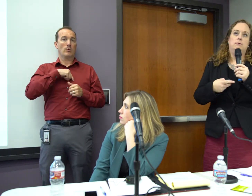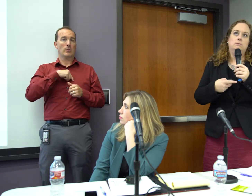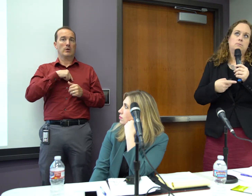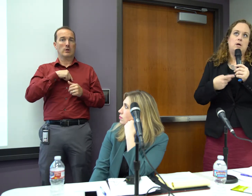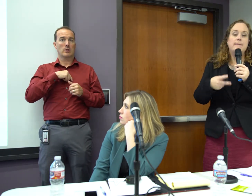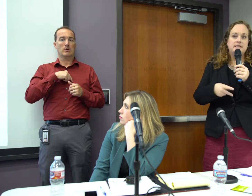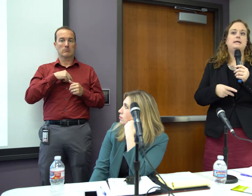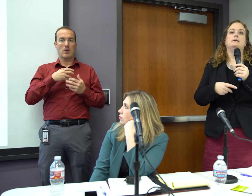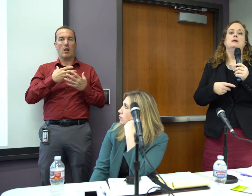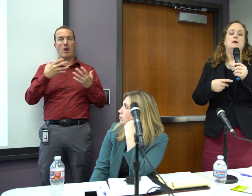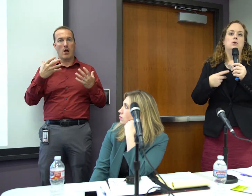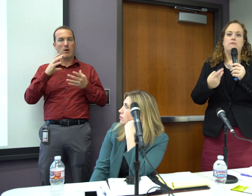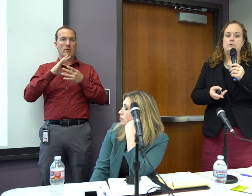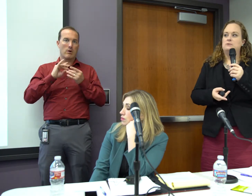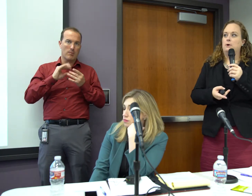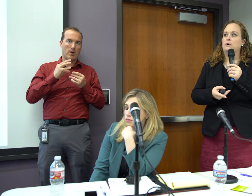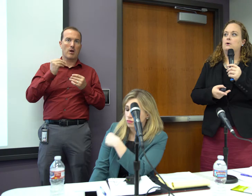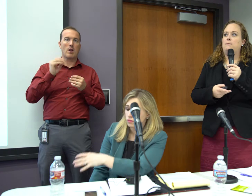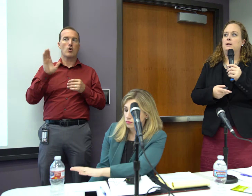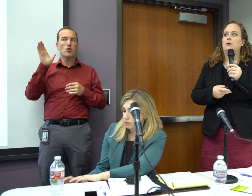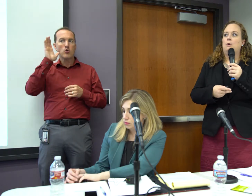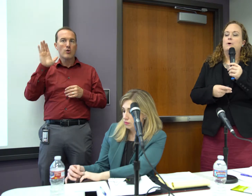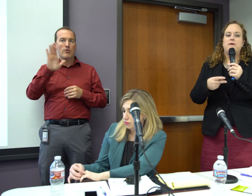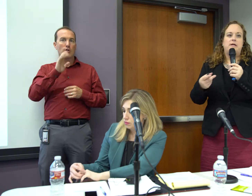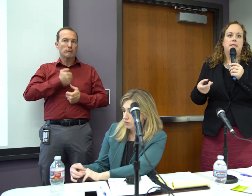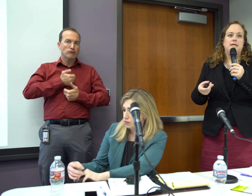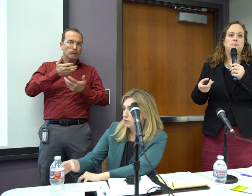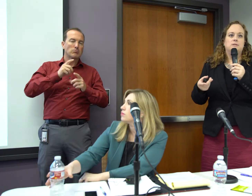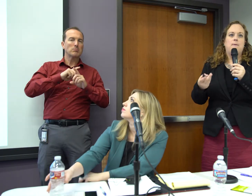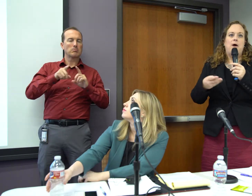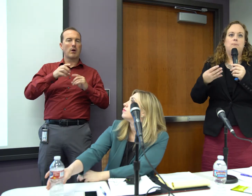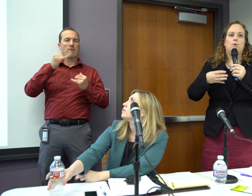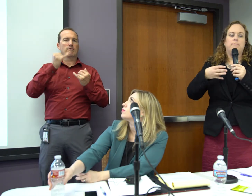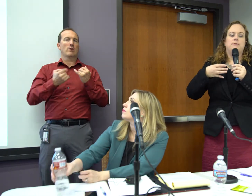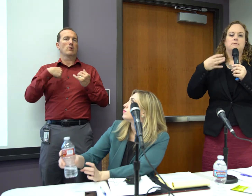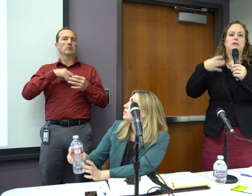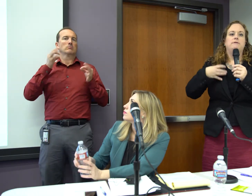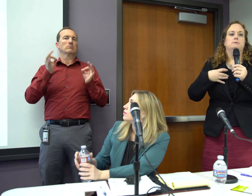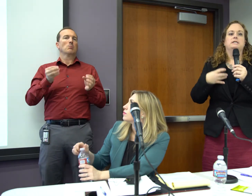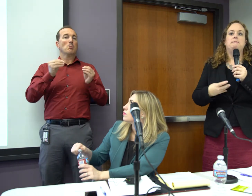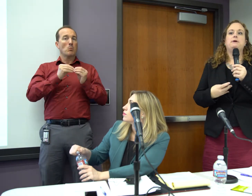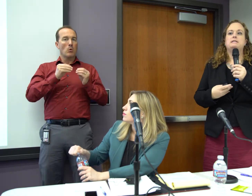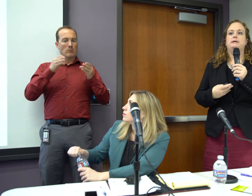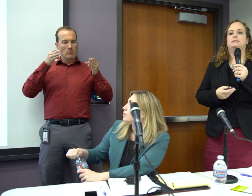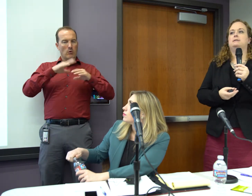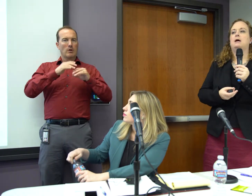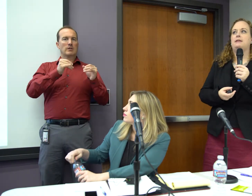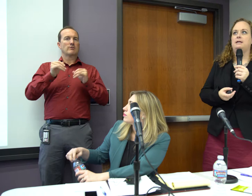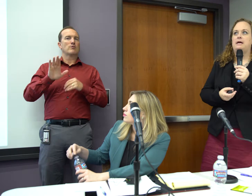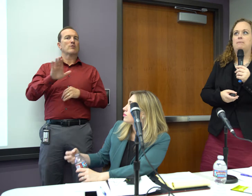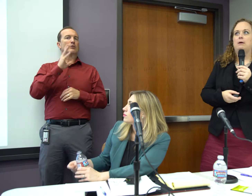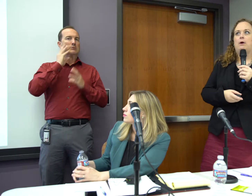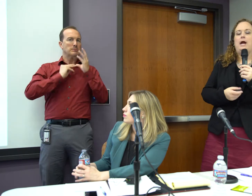of commenting and a lot of voices were heard, but where they finally landed was more about the individual's experience, because